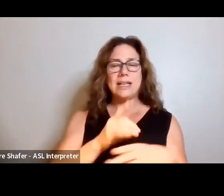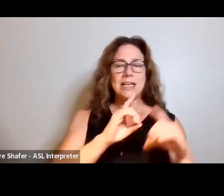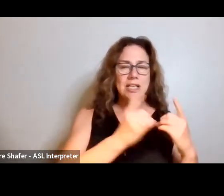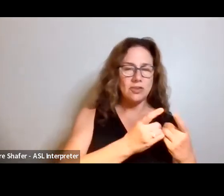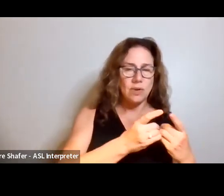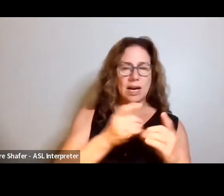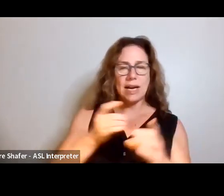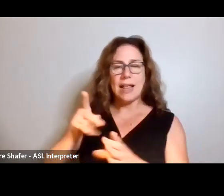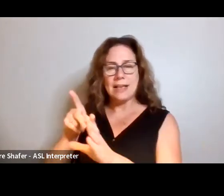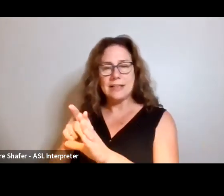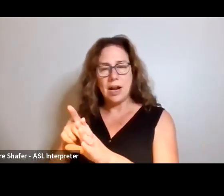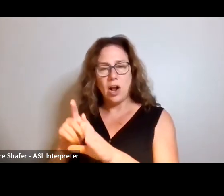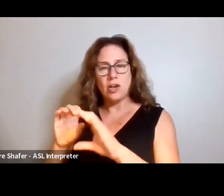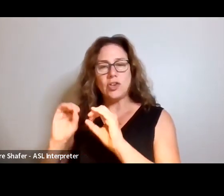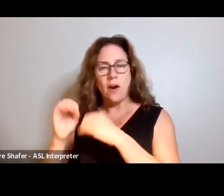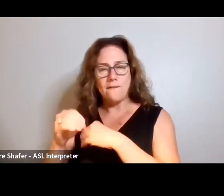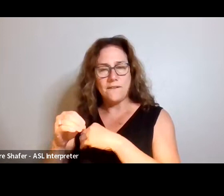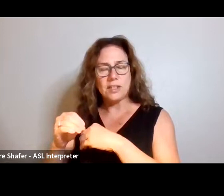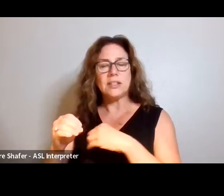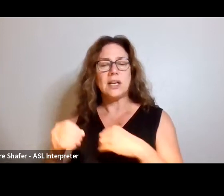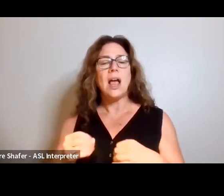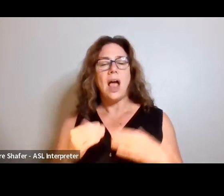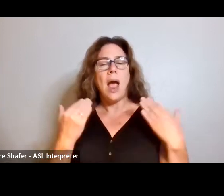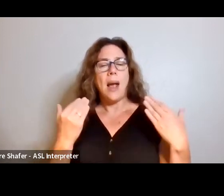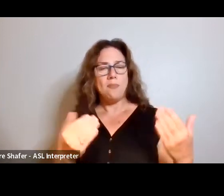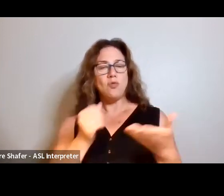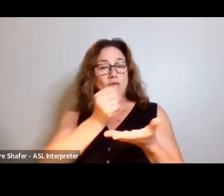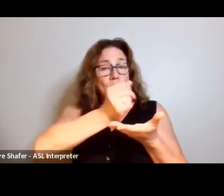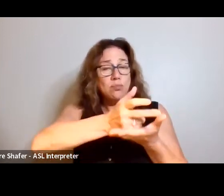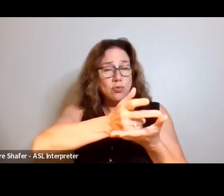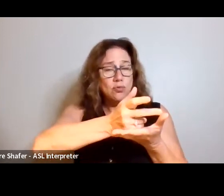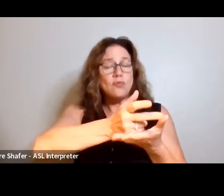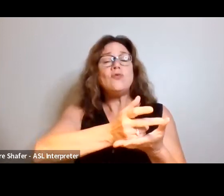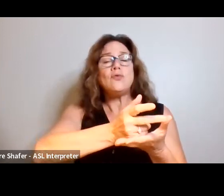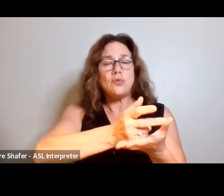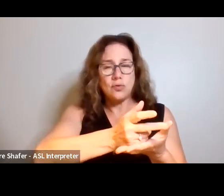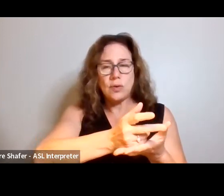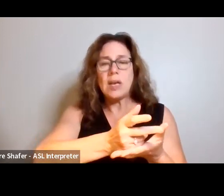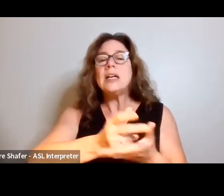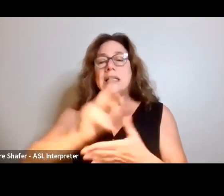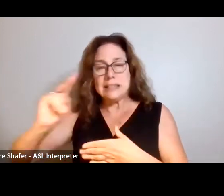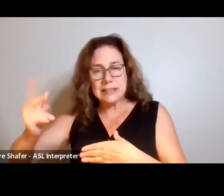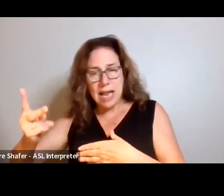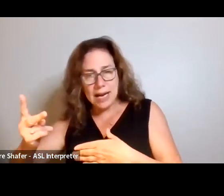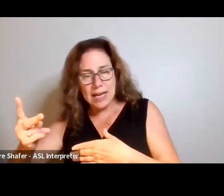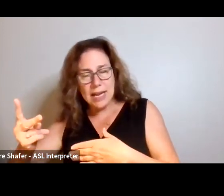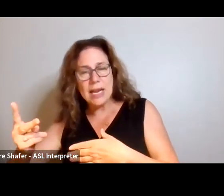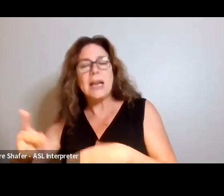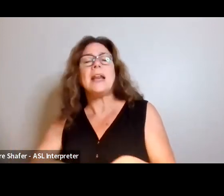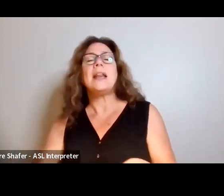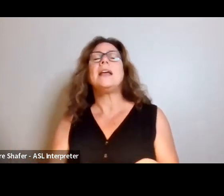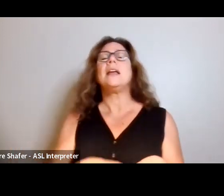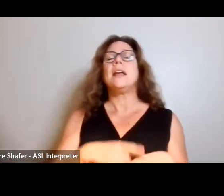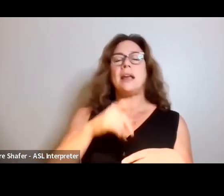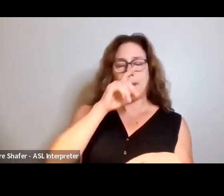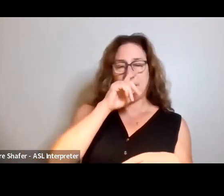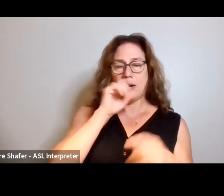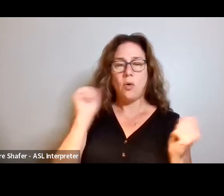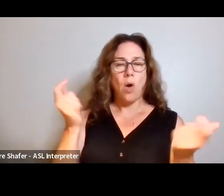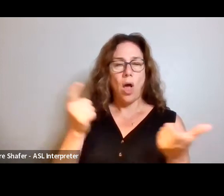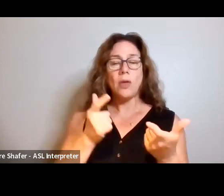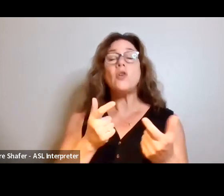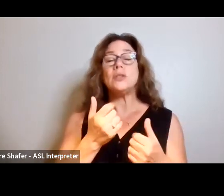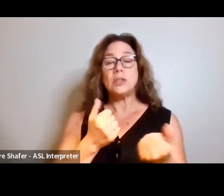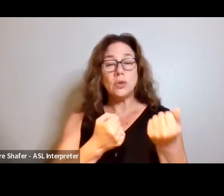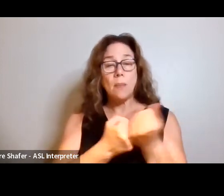you. I move to approve. Motion made by trustee Jacobson, seconded by trustee Andrade Zuniga. All those in favor, please say